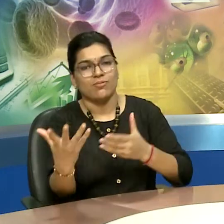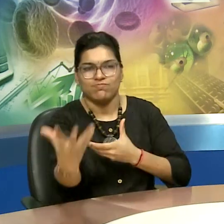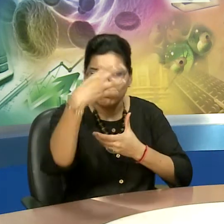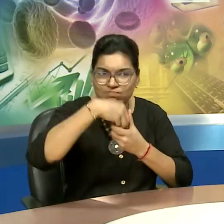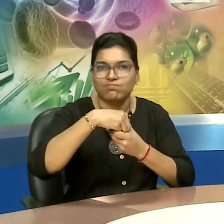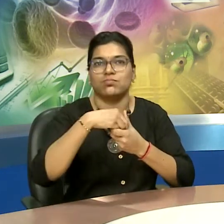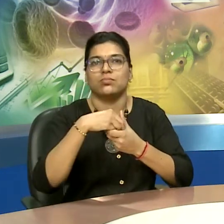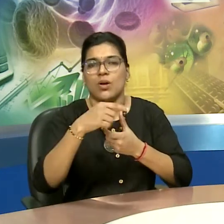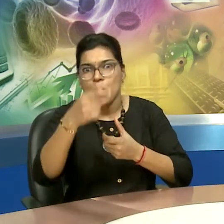unified